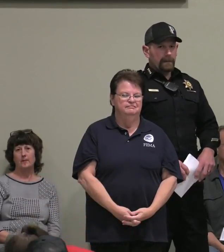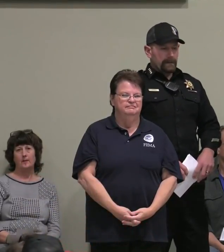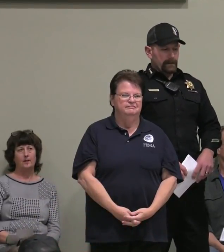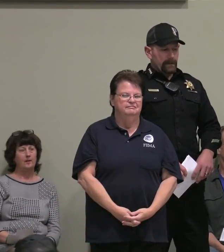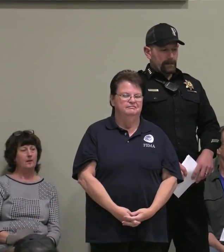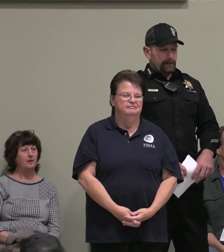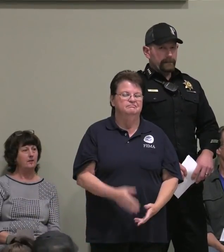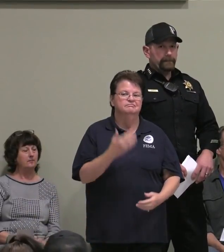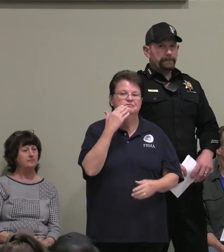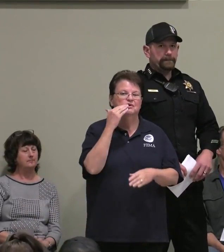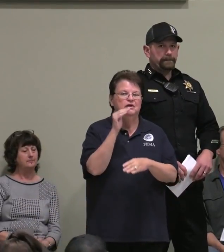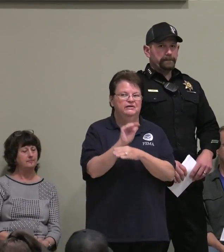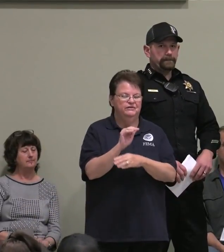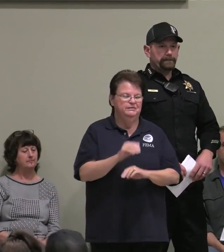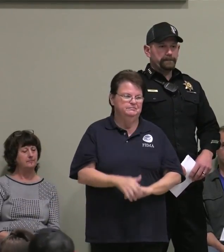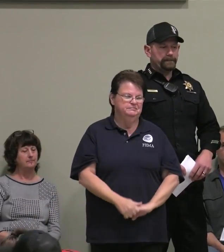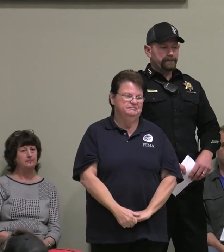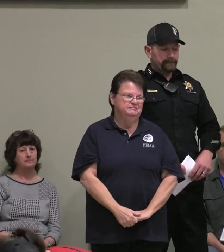Good evening.